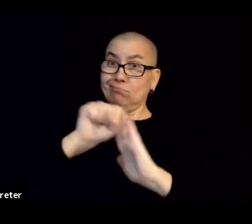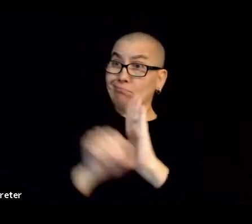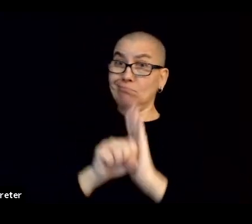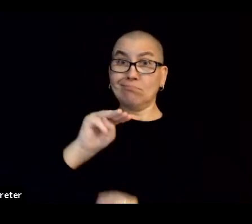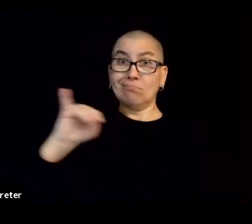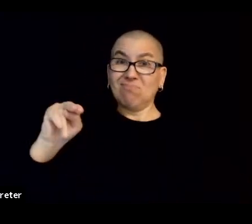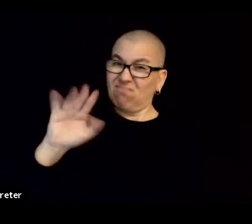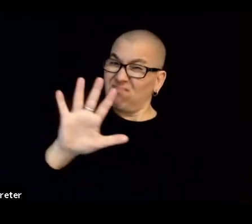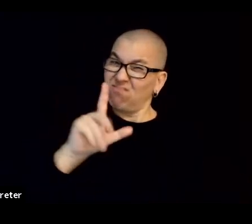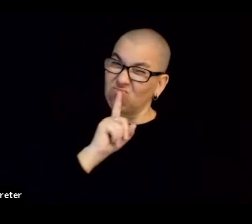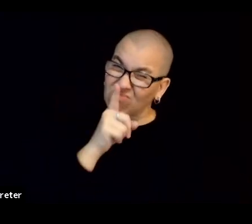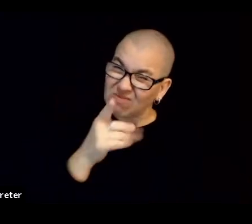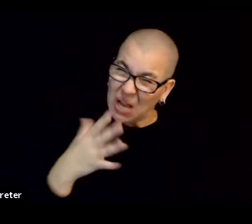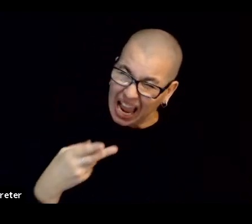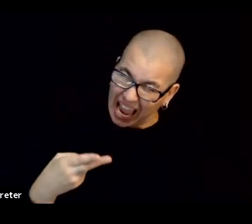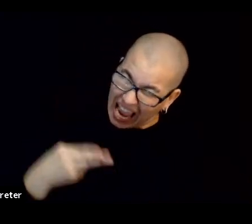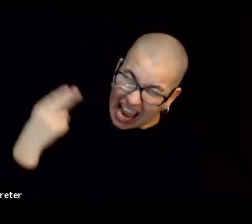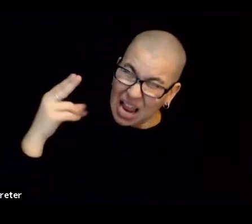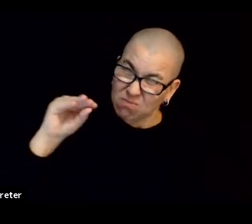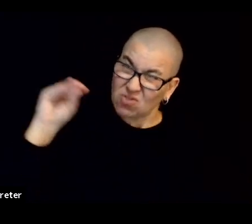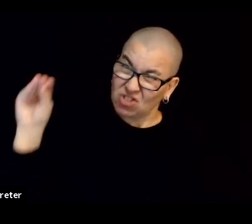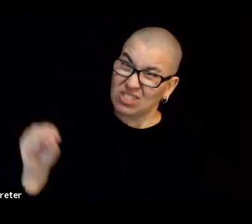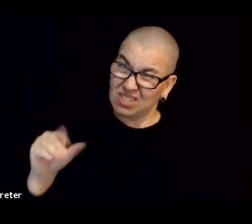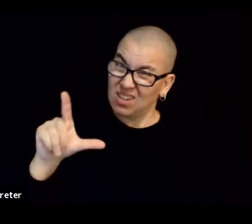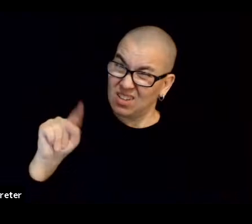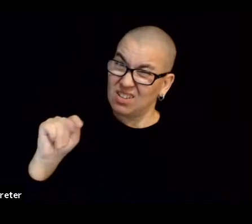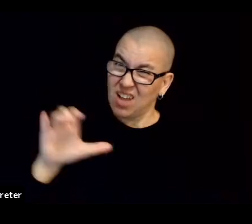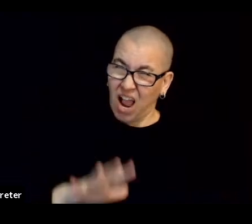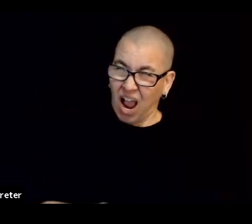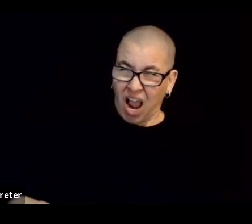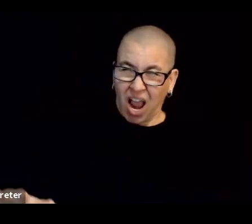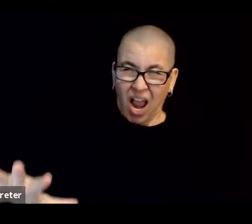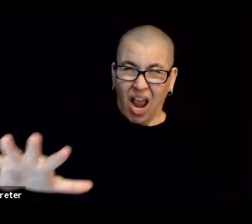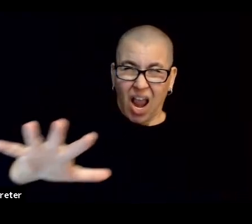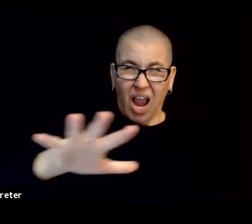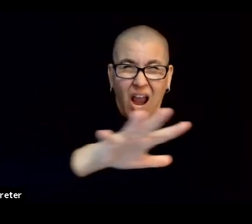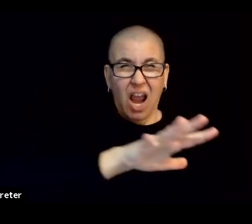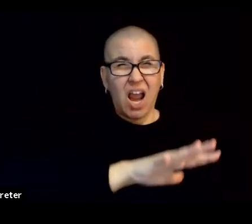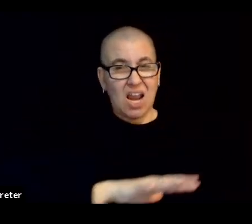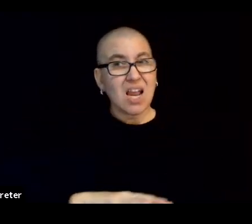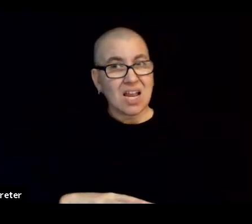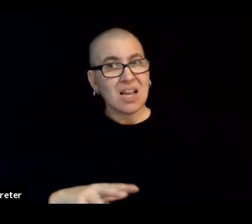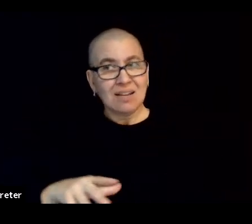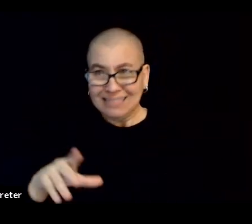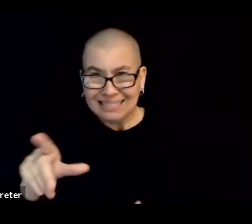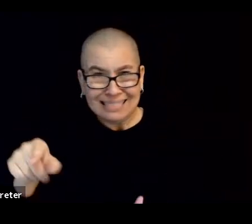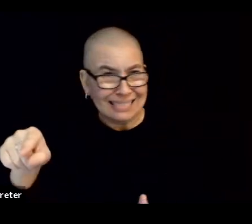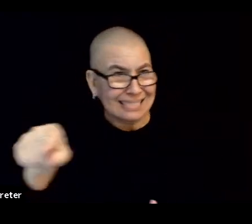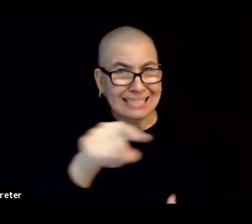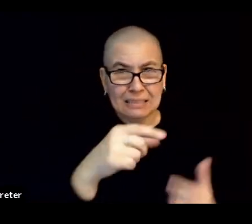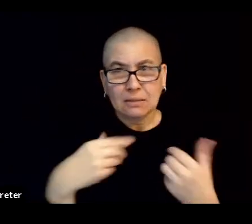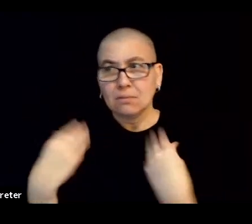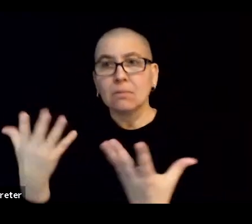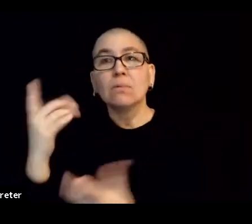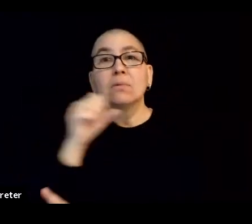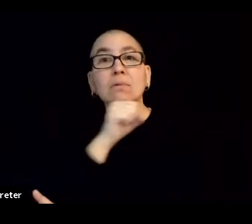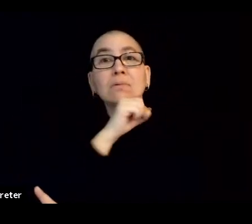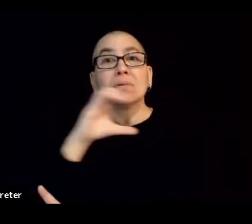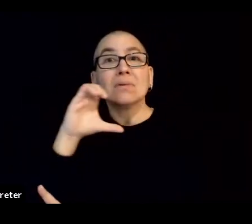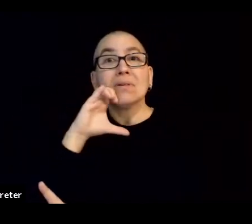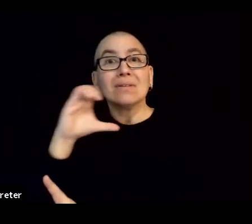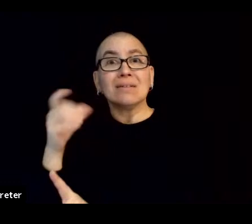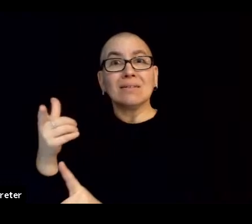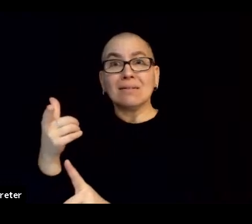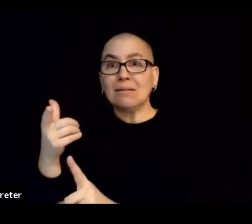and supports are provided in individuals' own homes. And we also strongly urge the state to prioritize the staff who